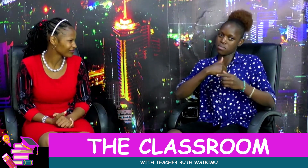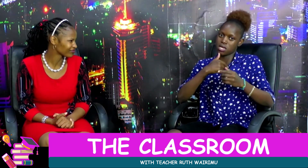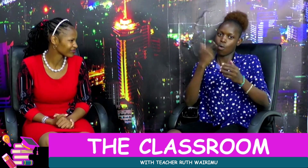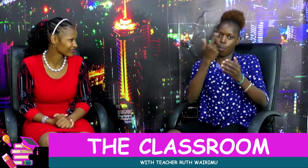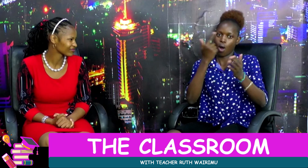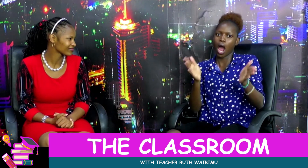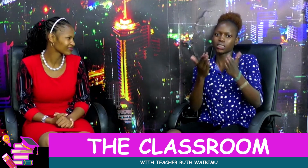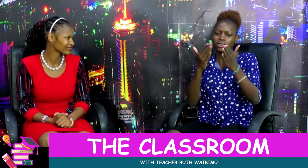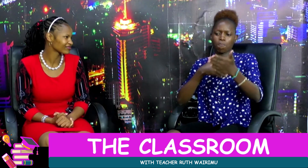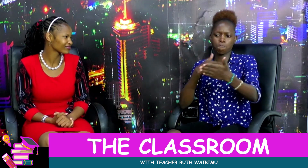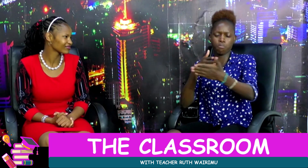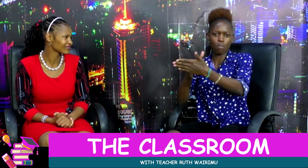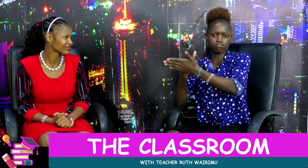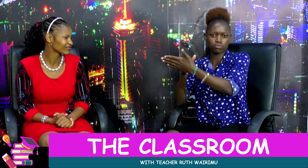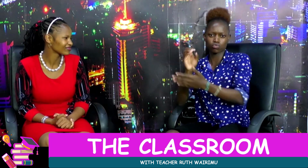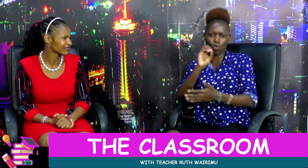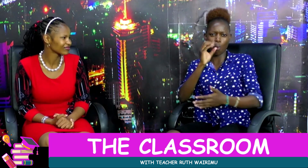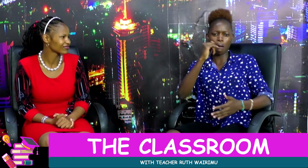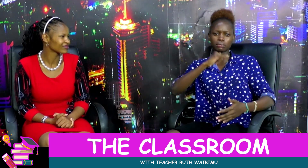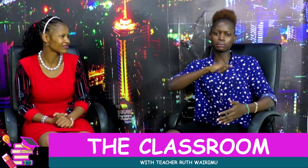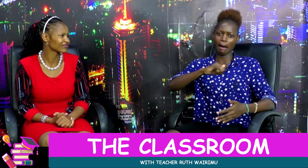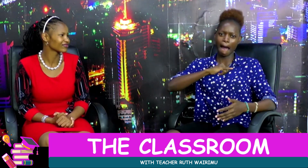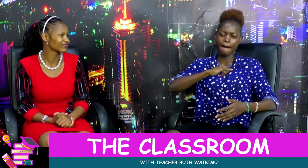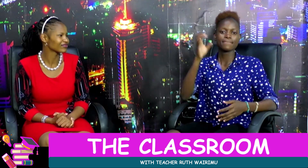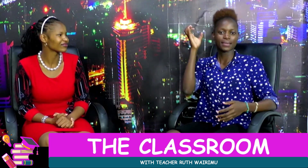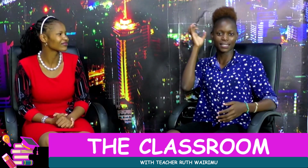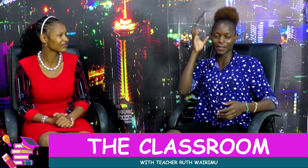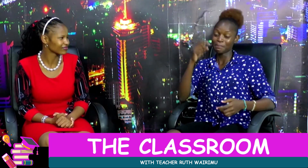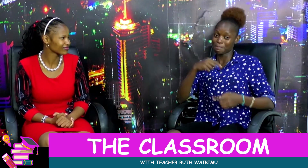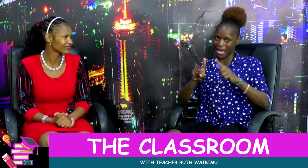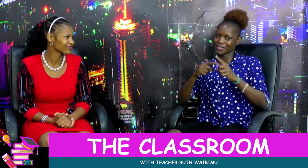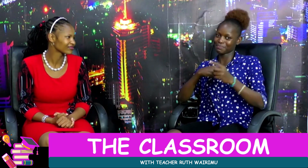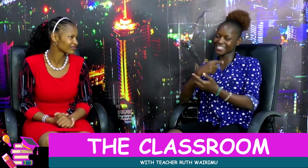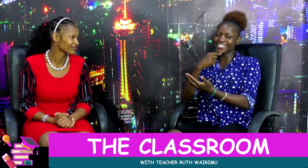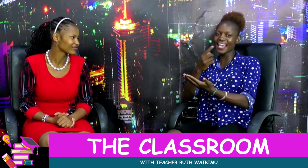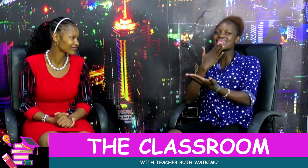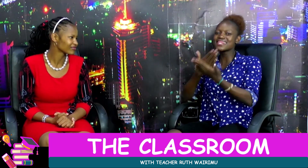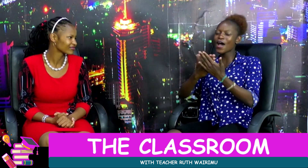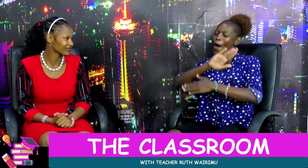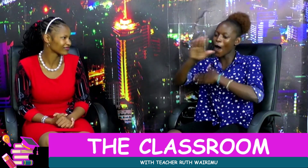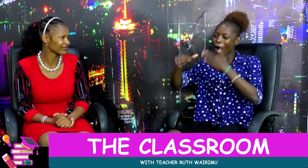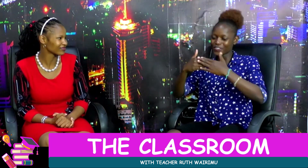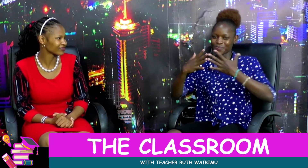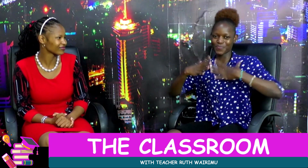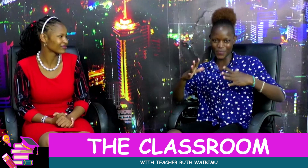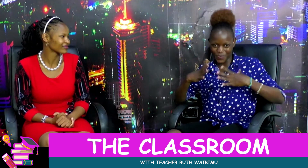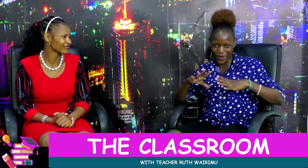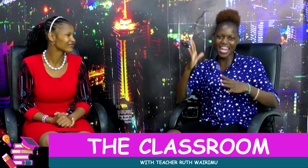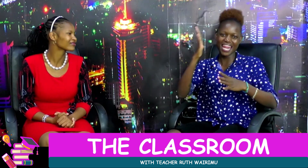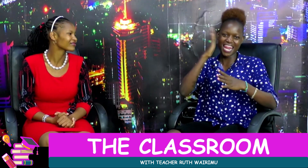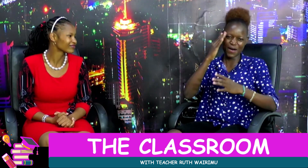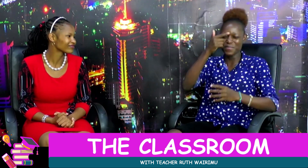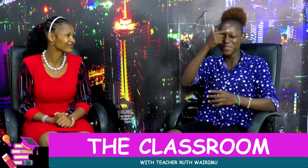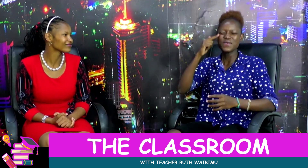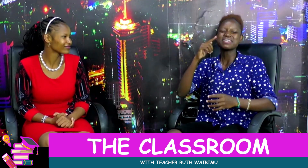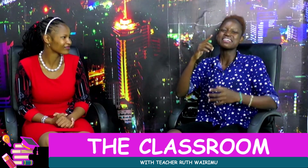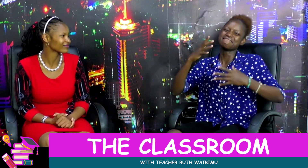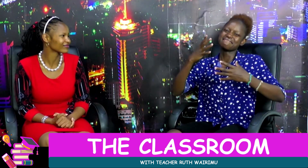how ways of improving your lives. We as the deaf community, we need to be near with each other,